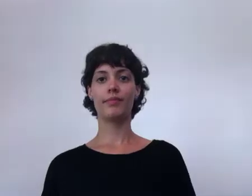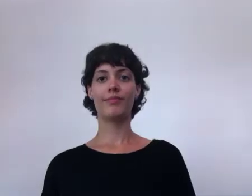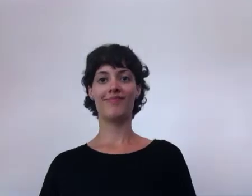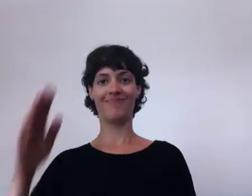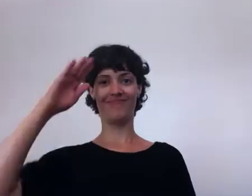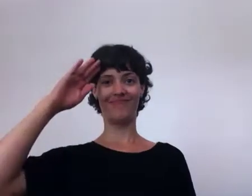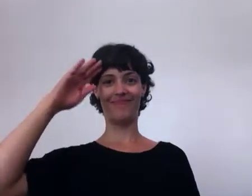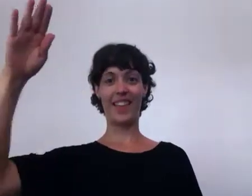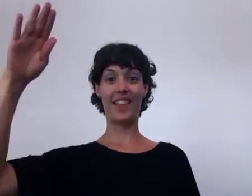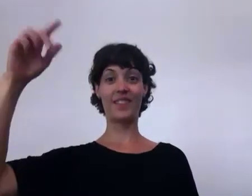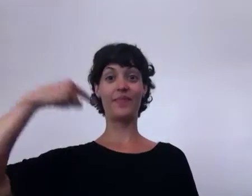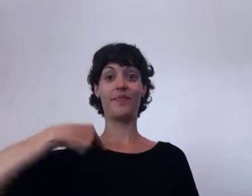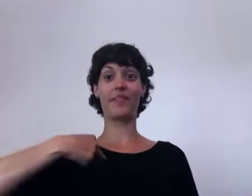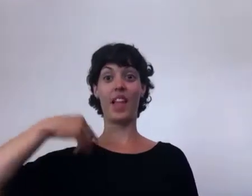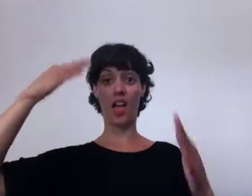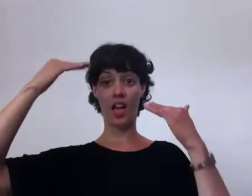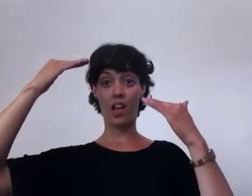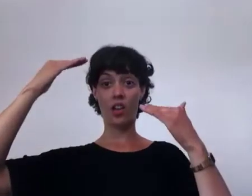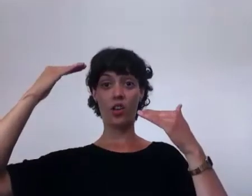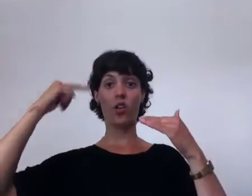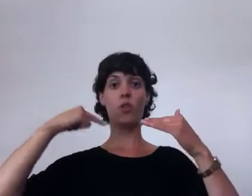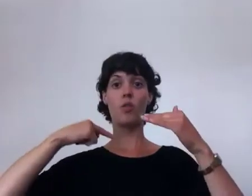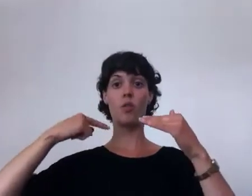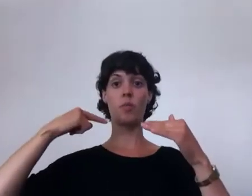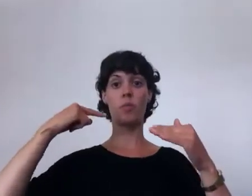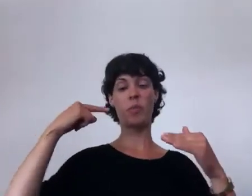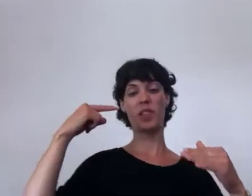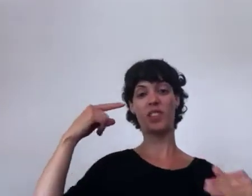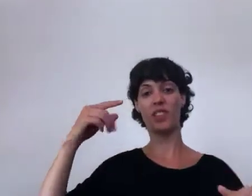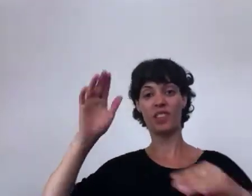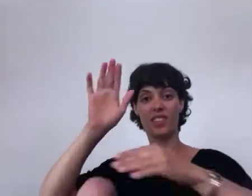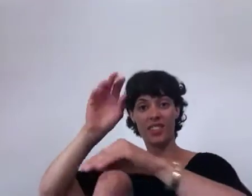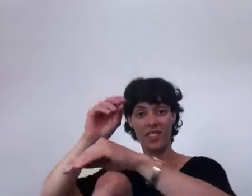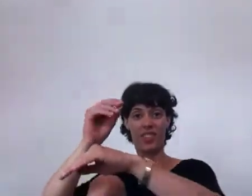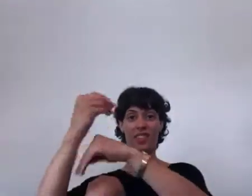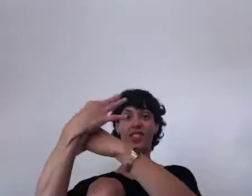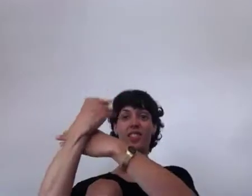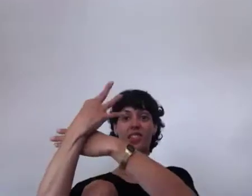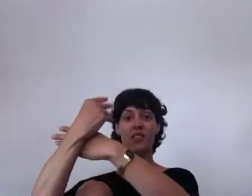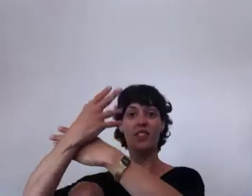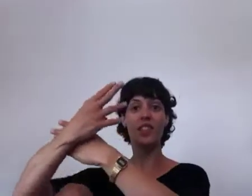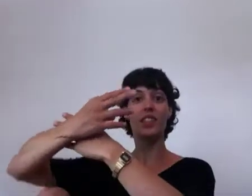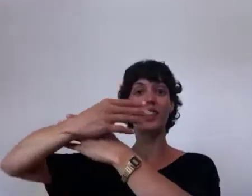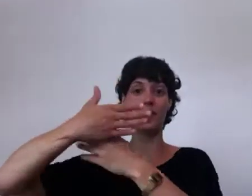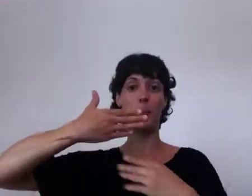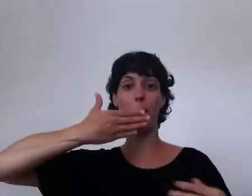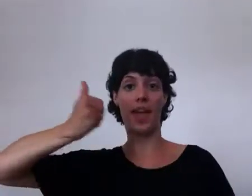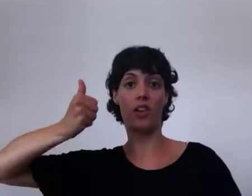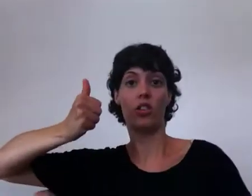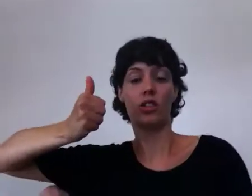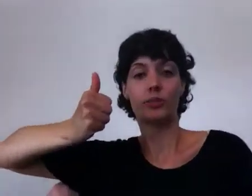NPR News, Washington. At last glance on Wall Street, Dow is up 72 points. This is NPR News.